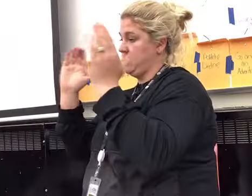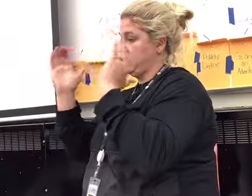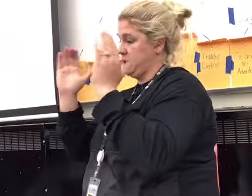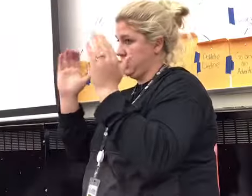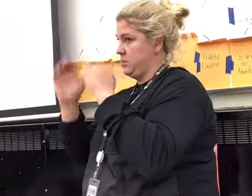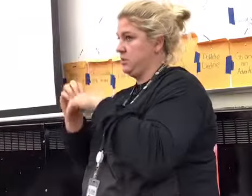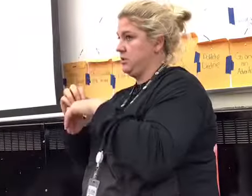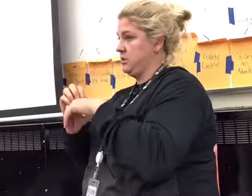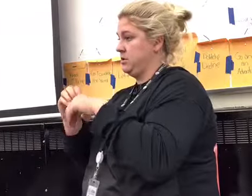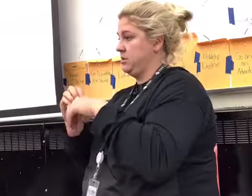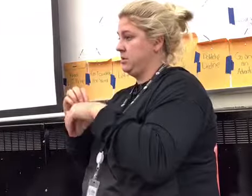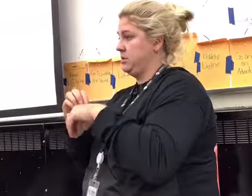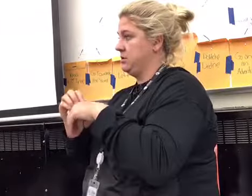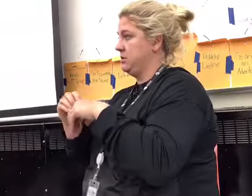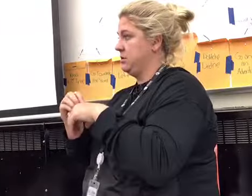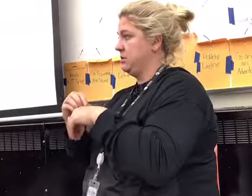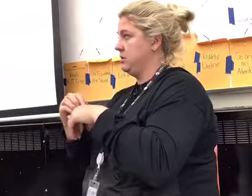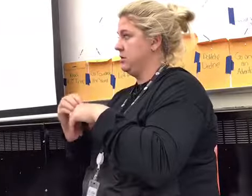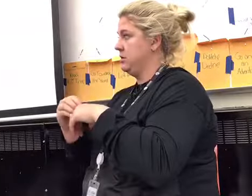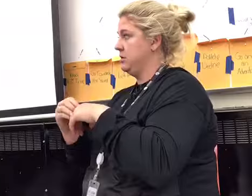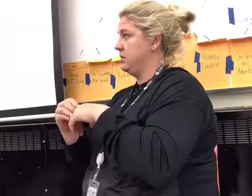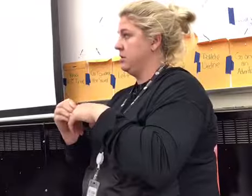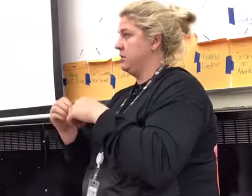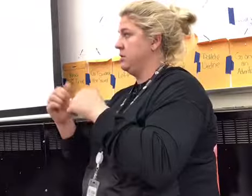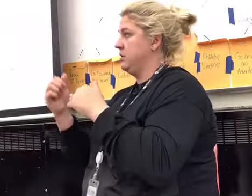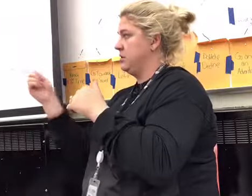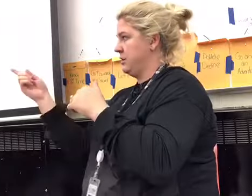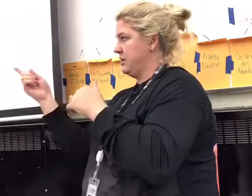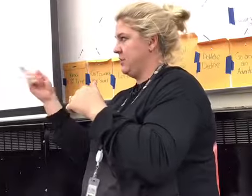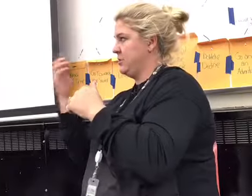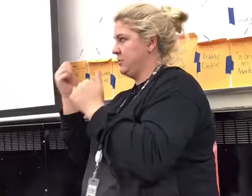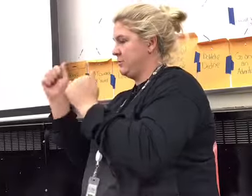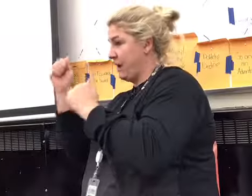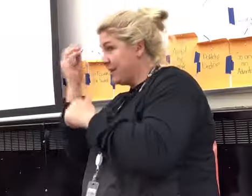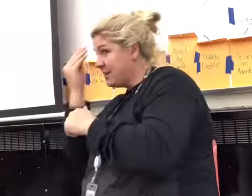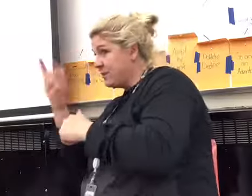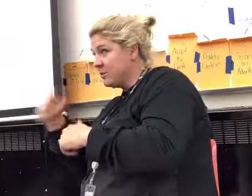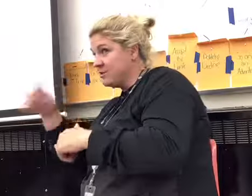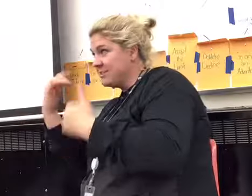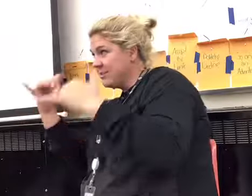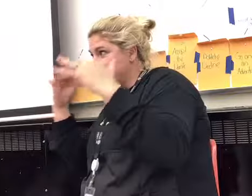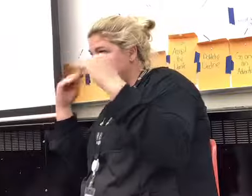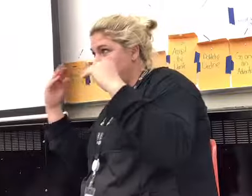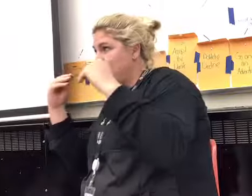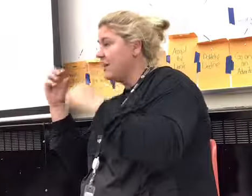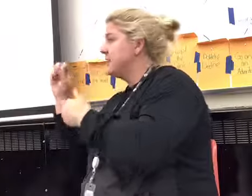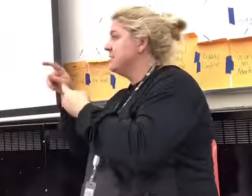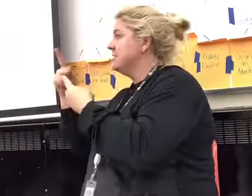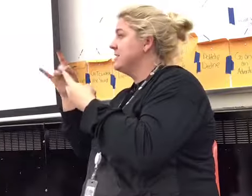okay? I'm trying to tell you, but you guys are really loud right now. Stephen and Sam B.